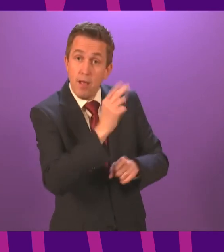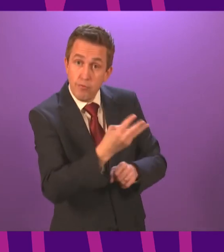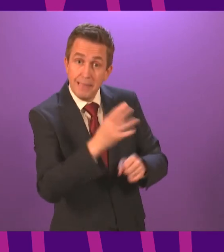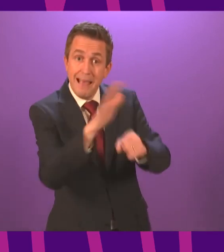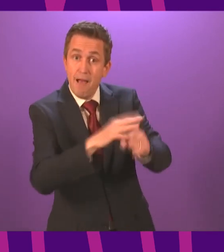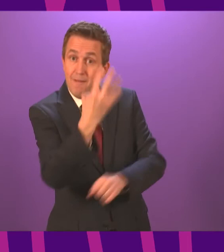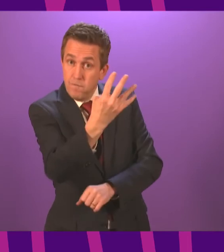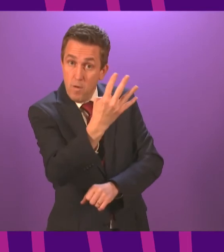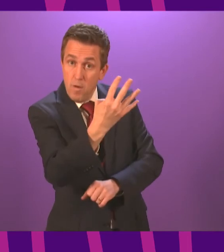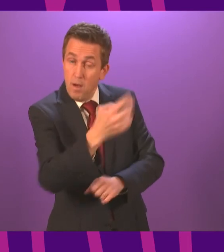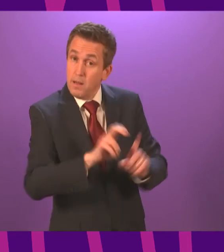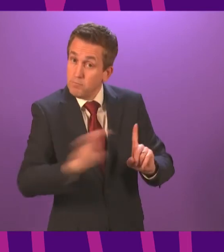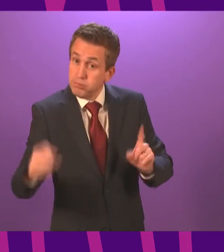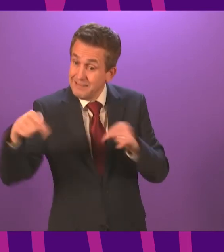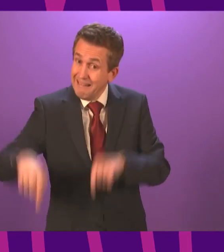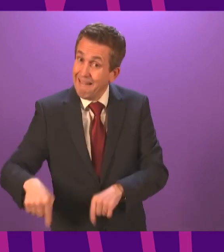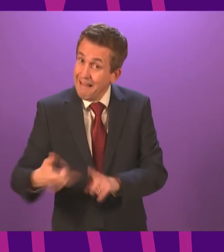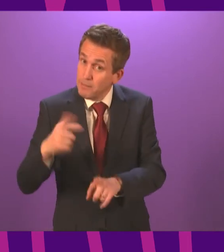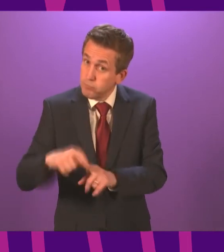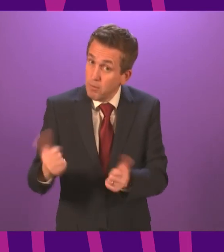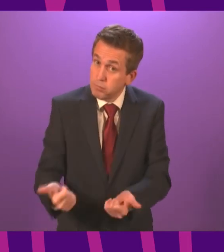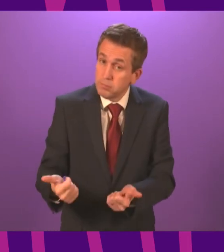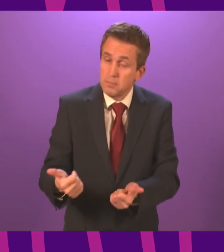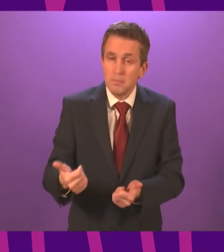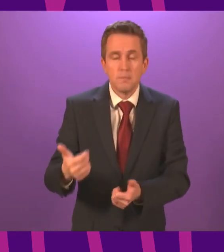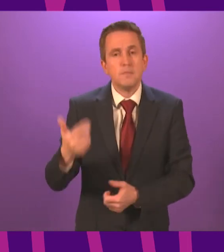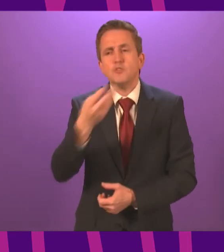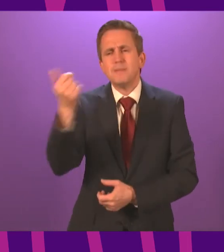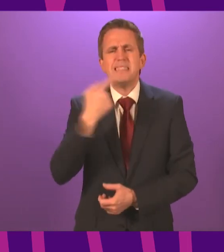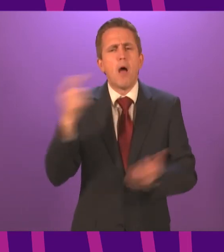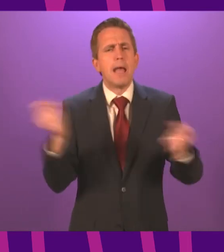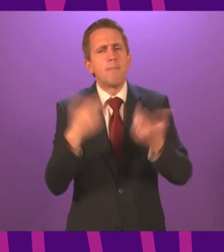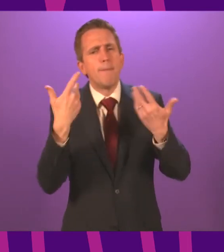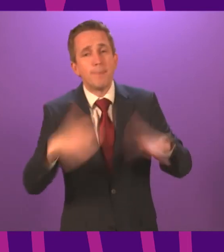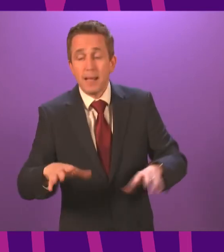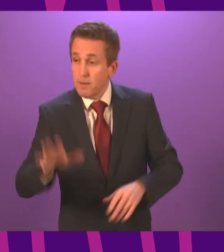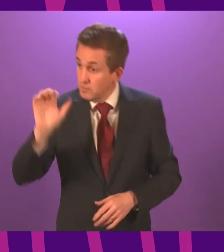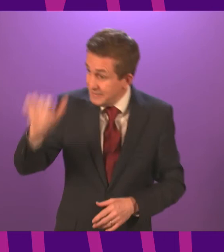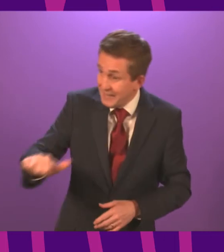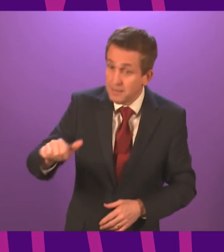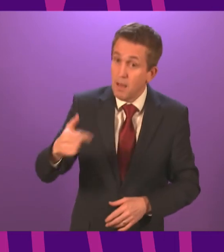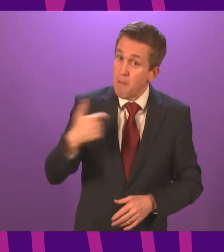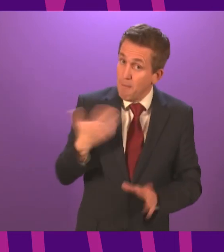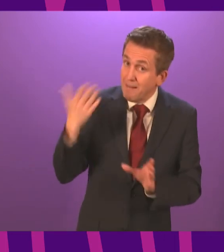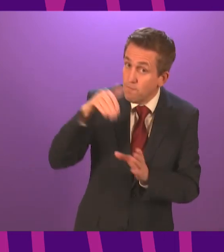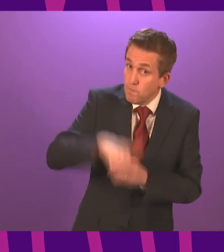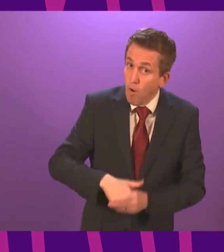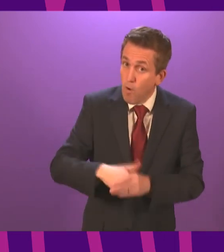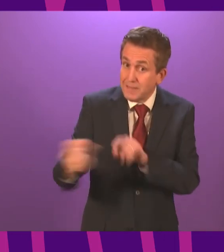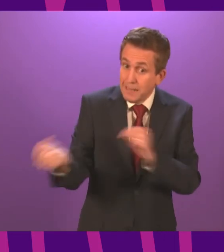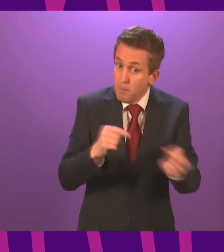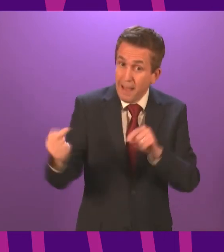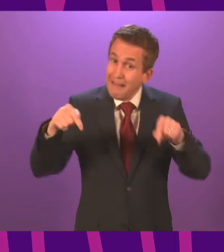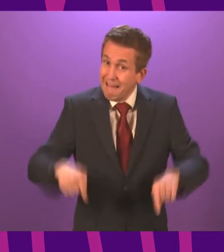breaking the law? And I hear cries of there's been an email, but some of us have been participating in a very important debate,